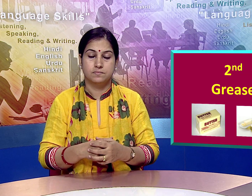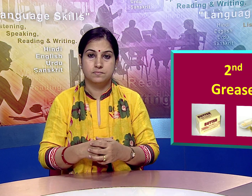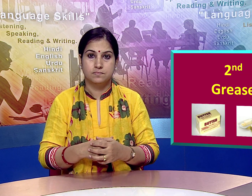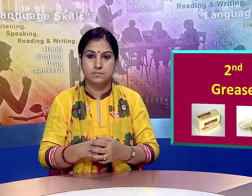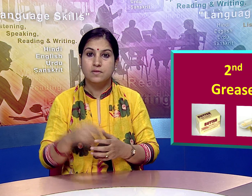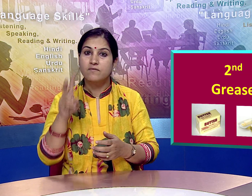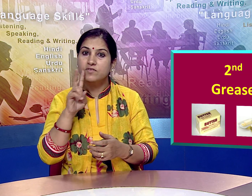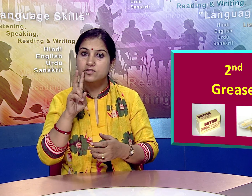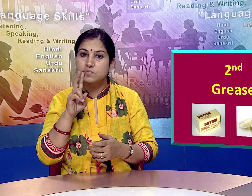curry.